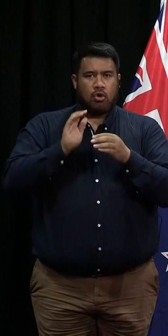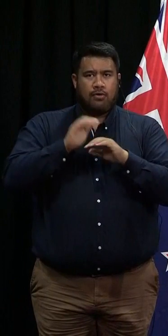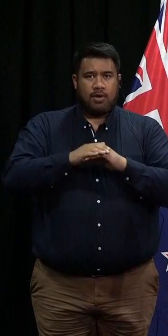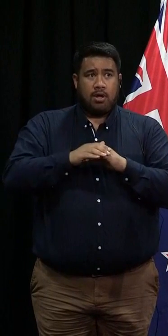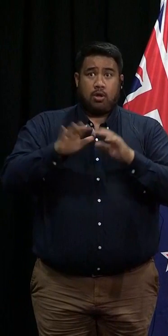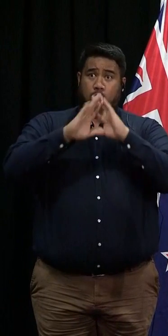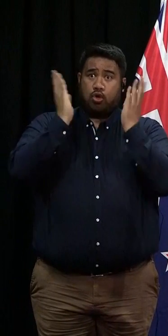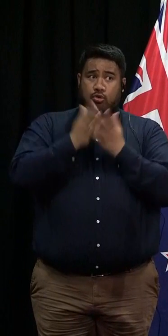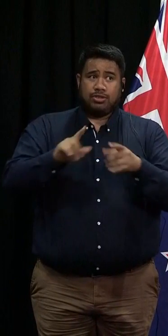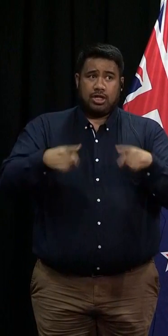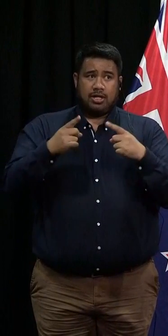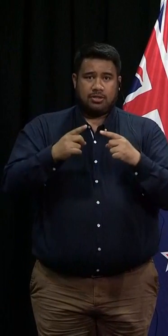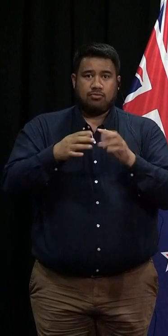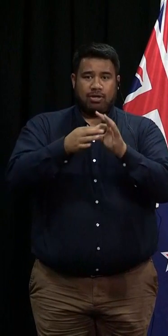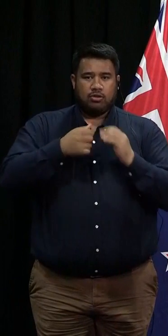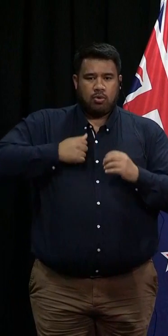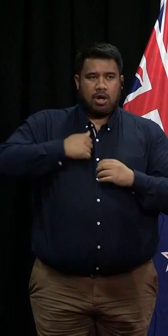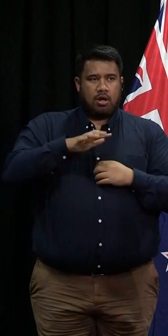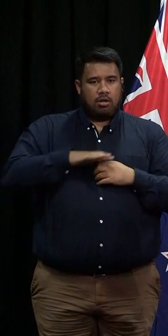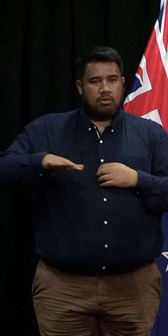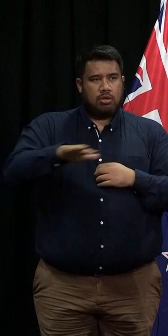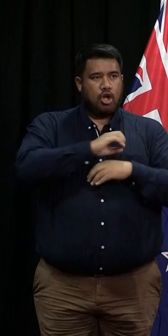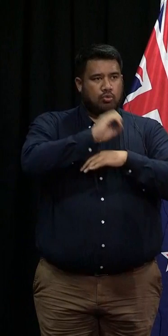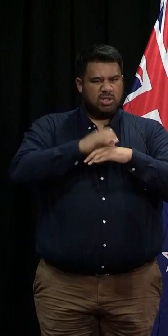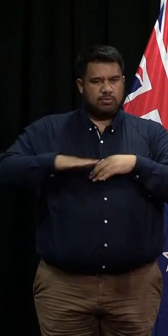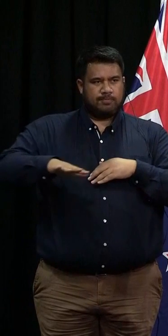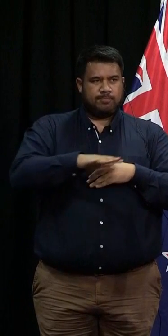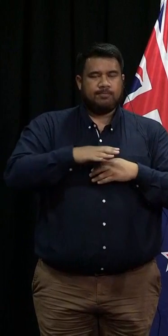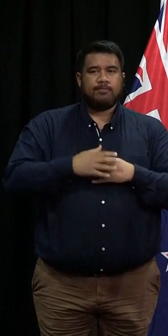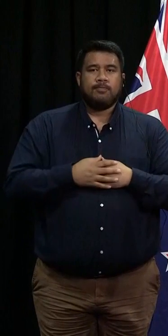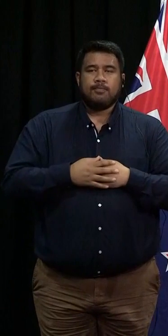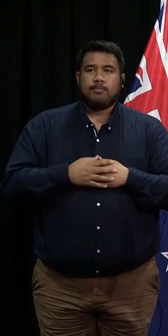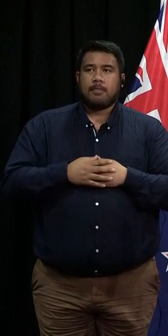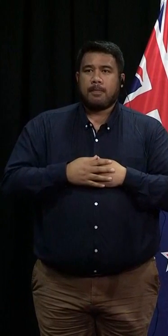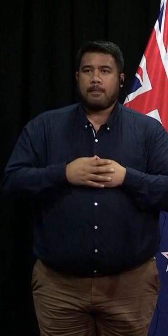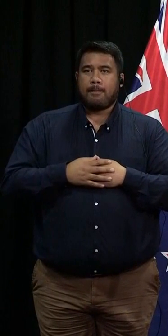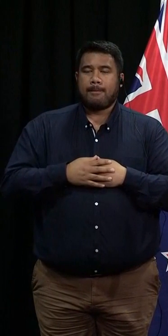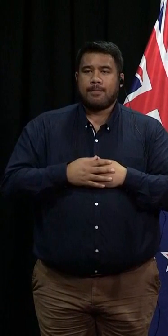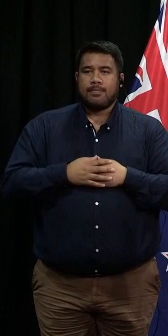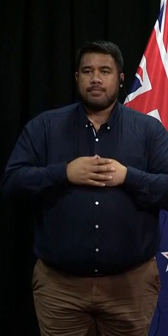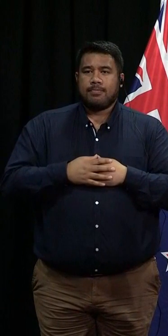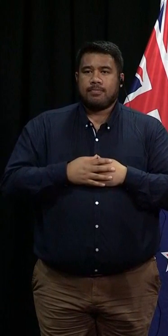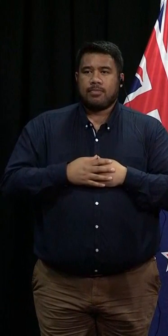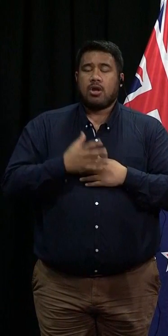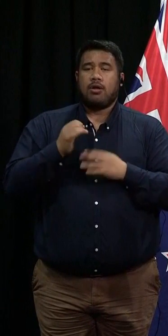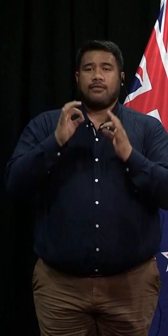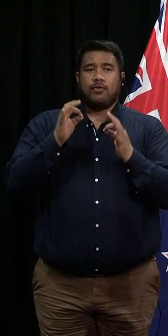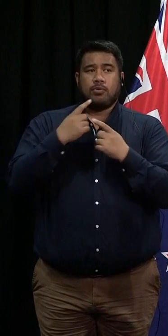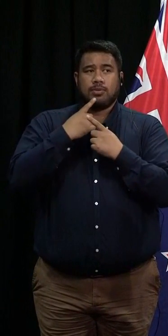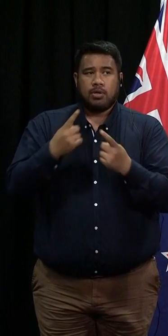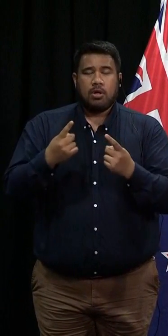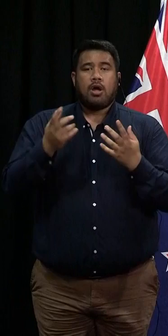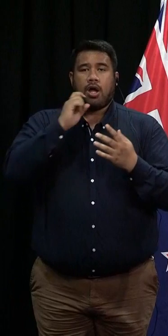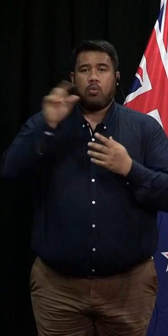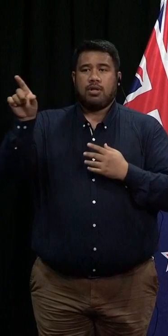faces. For the formal announcement for this postcab, though, I want to invite